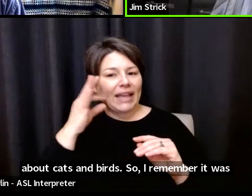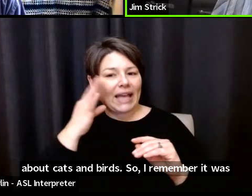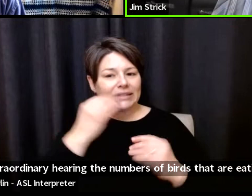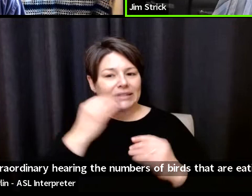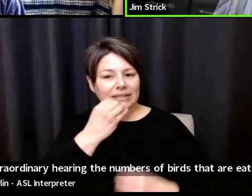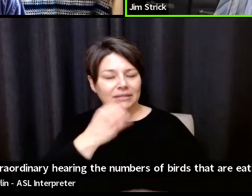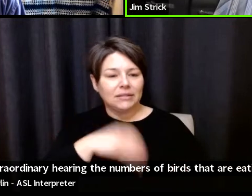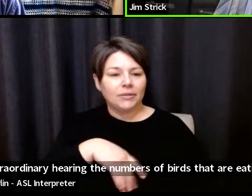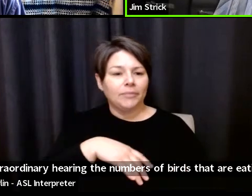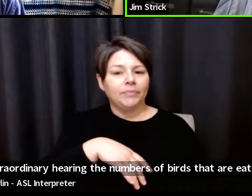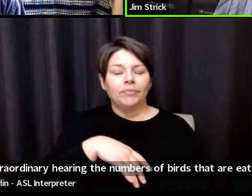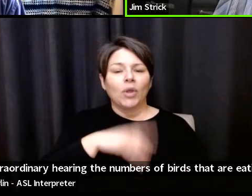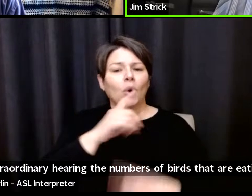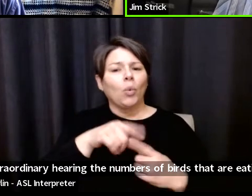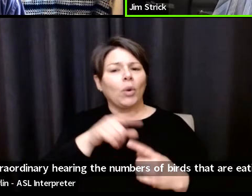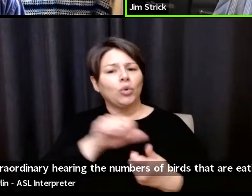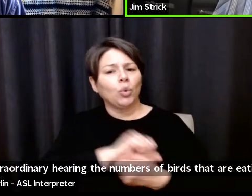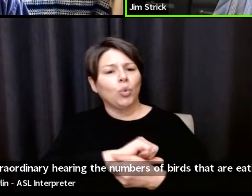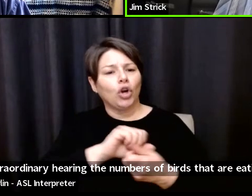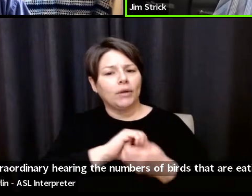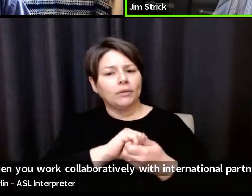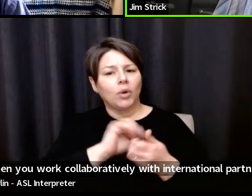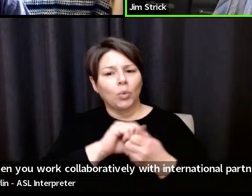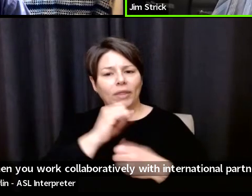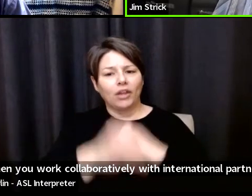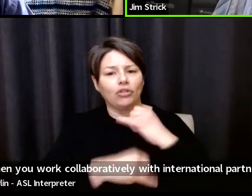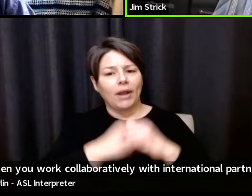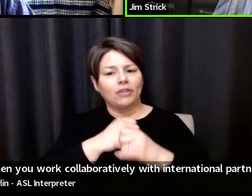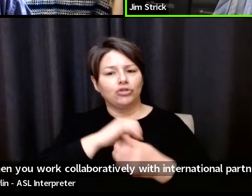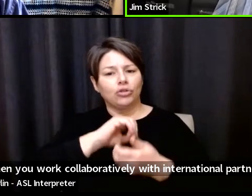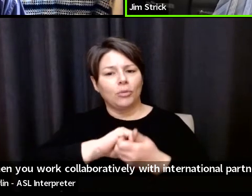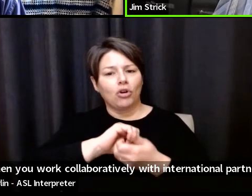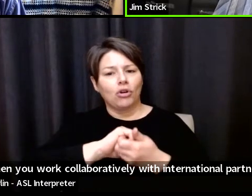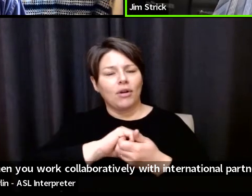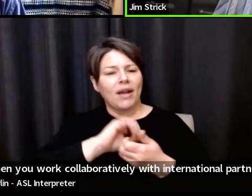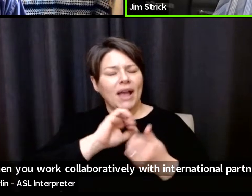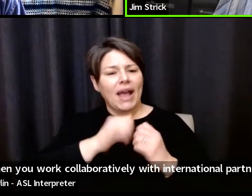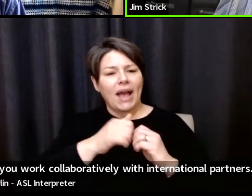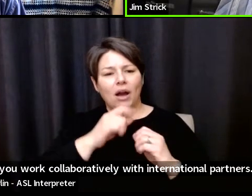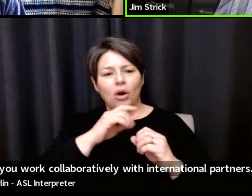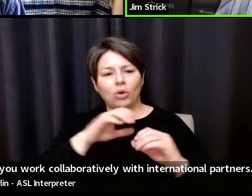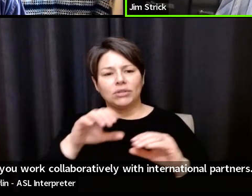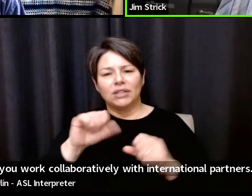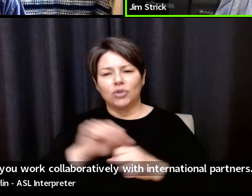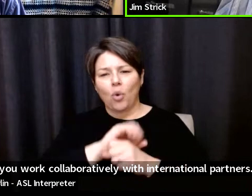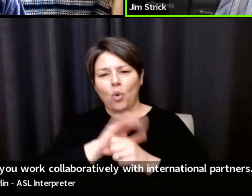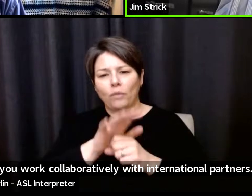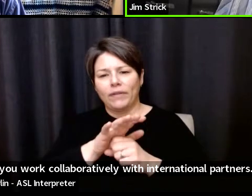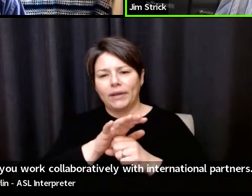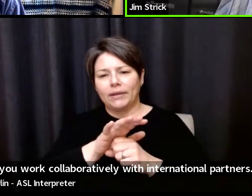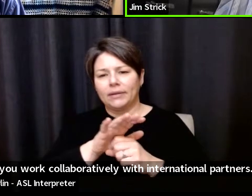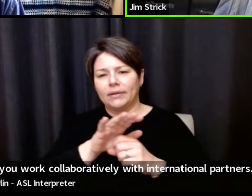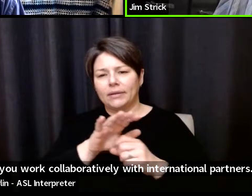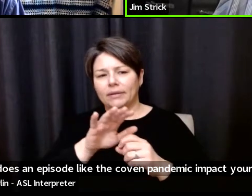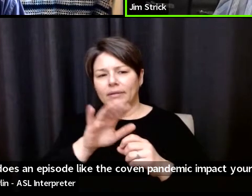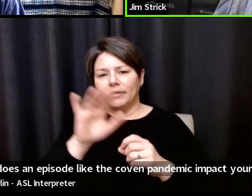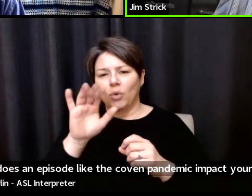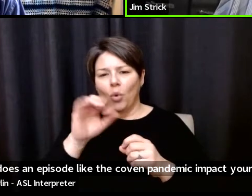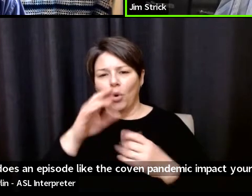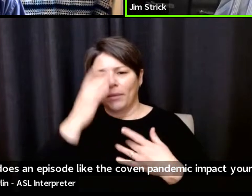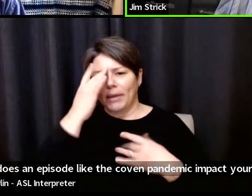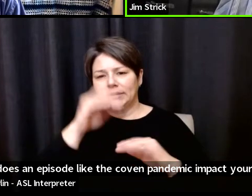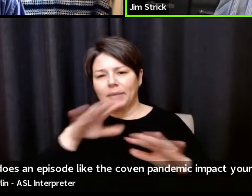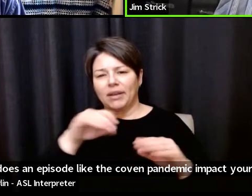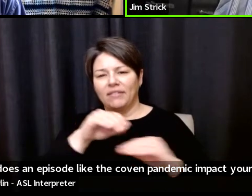When you work collaboratively with international partners, how does an episode like the COVID pandemic impact your work?